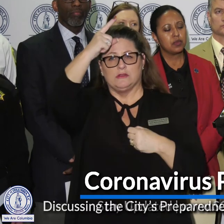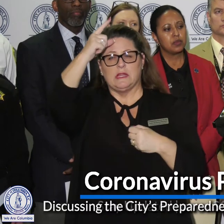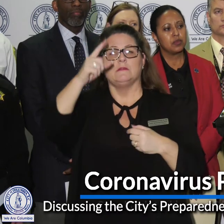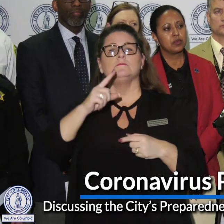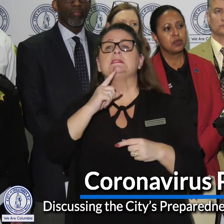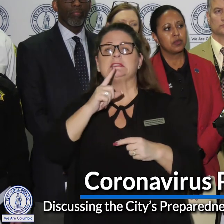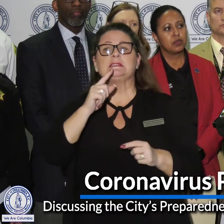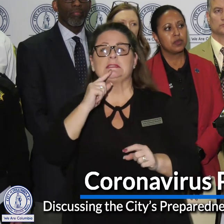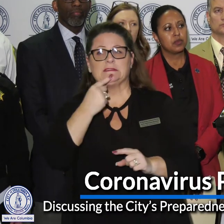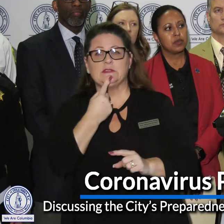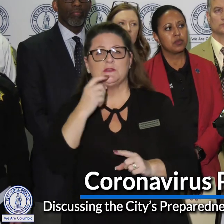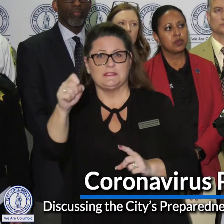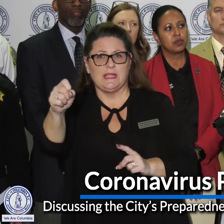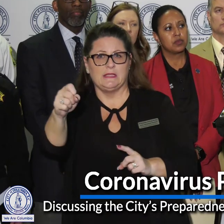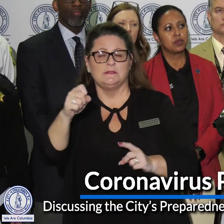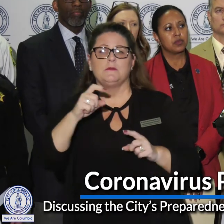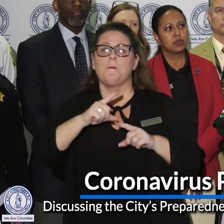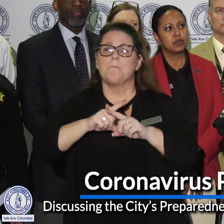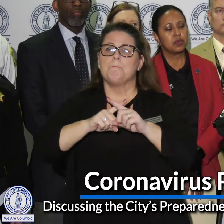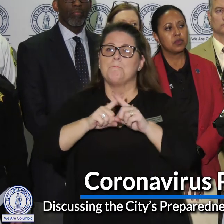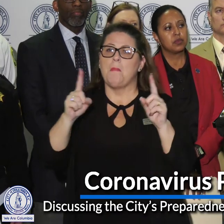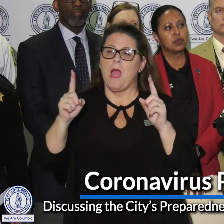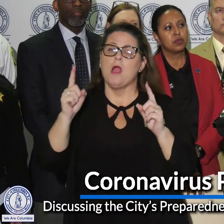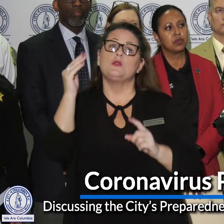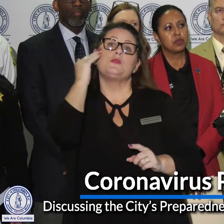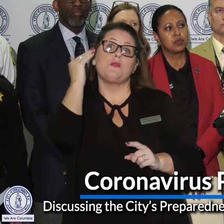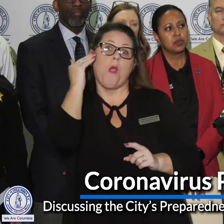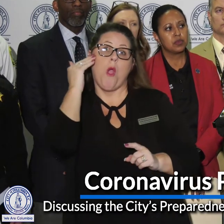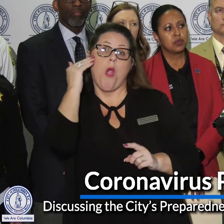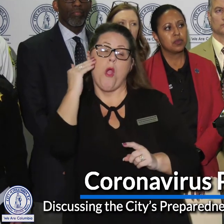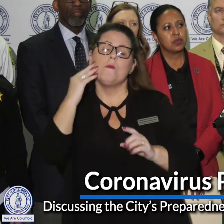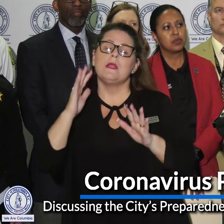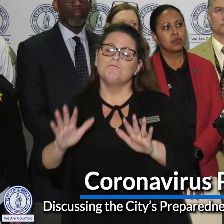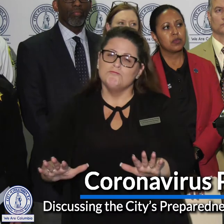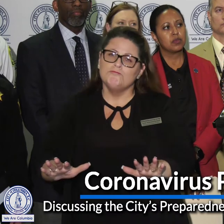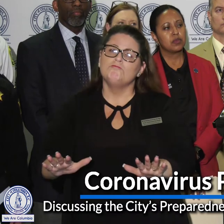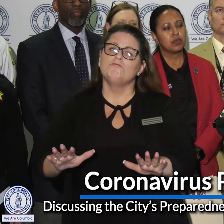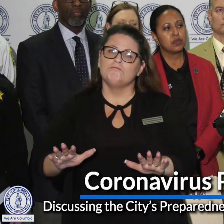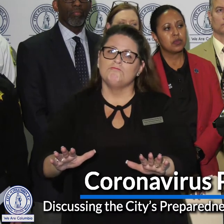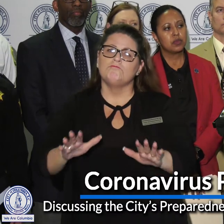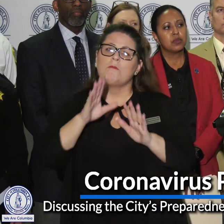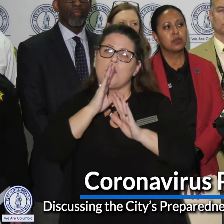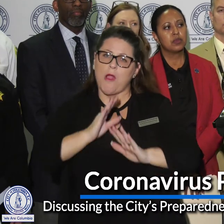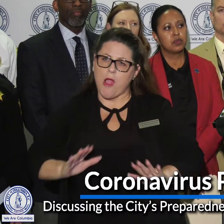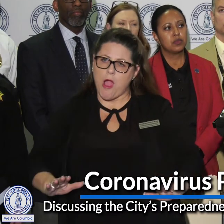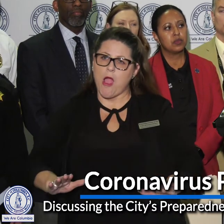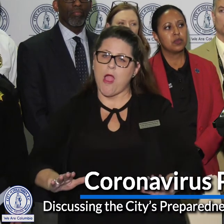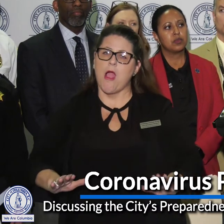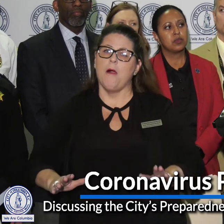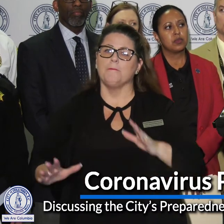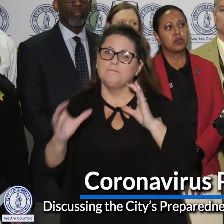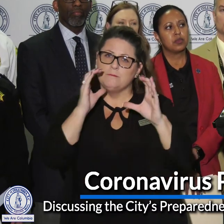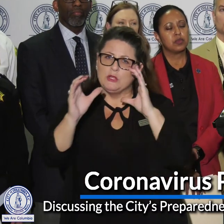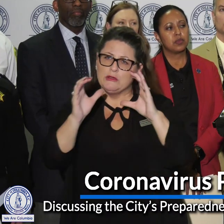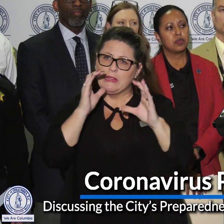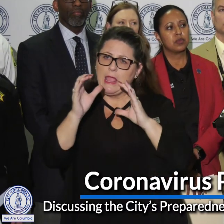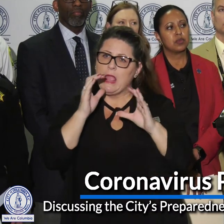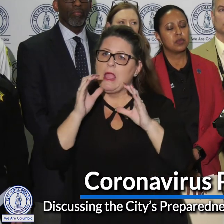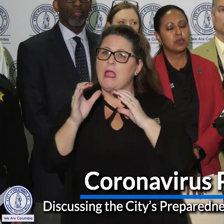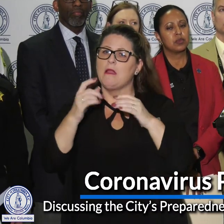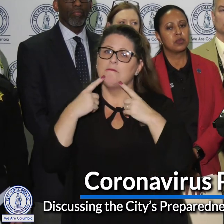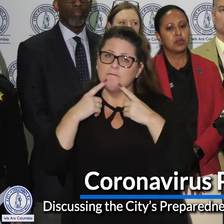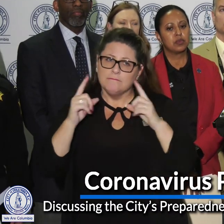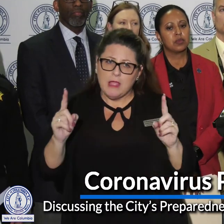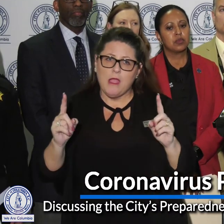requires, but also I think with the ease and calm that allows us to communicate. And